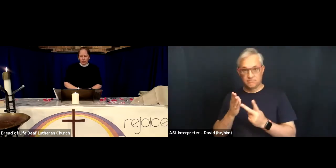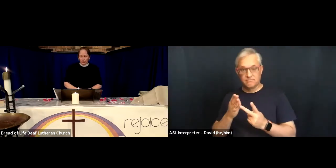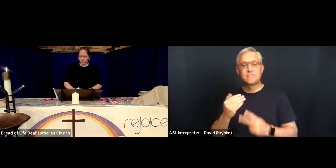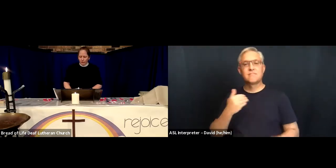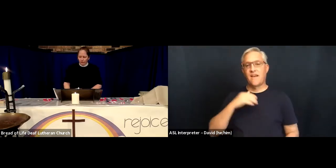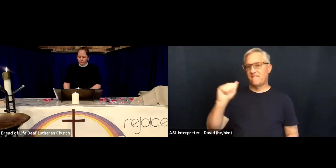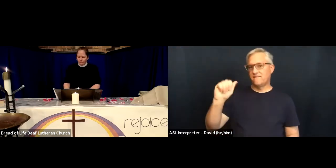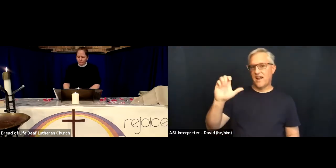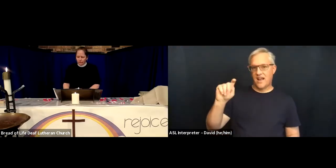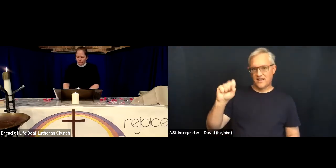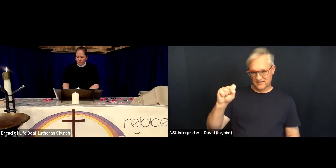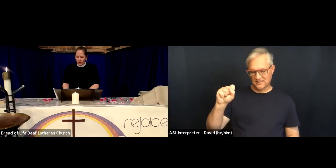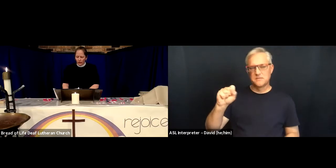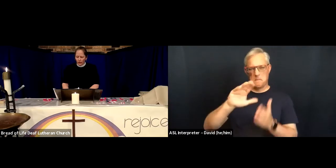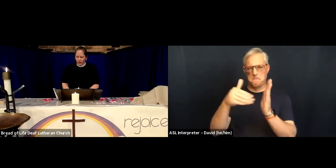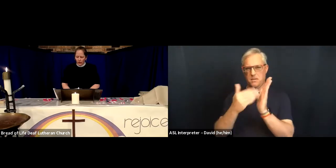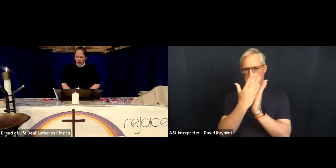Acts chapter 2.